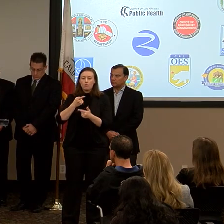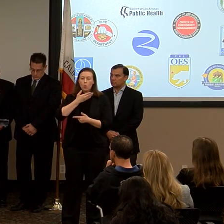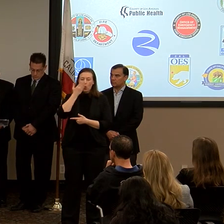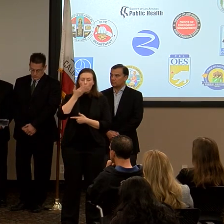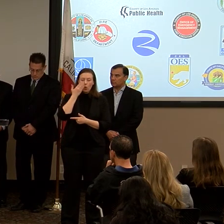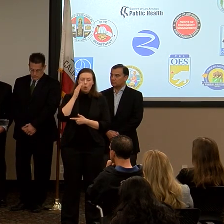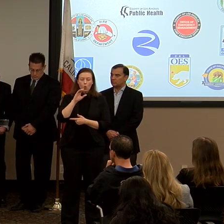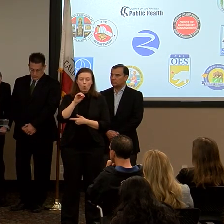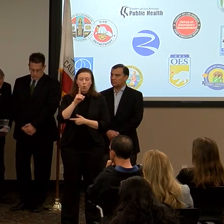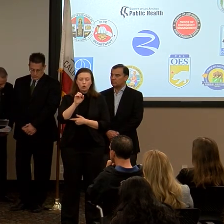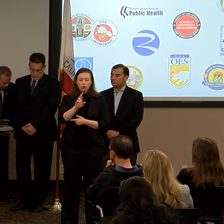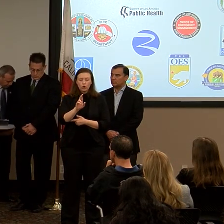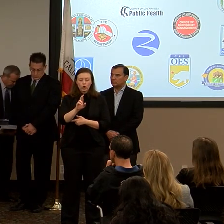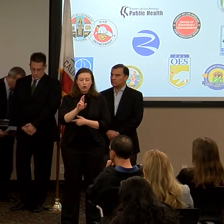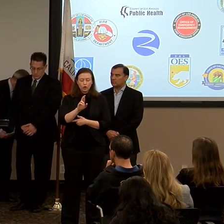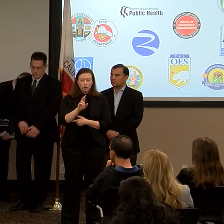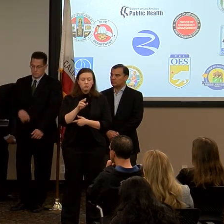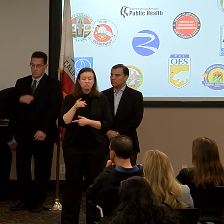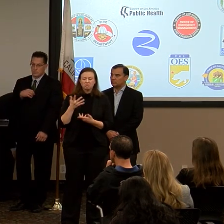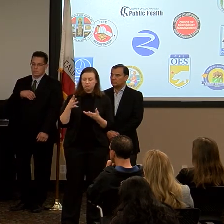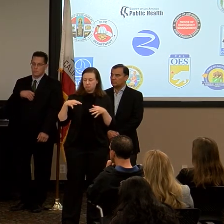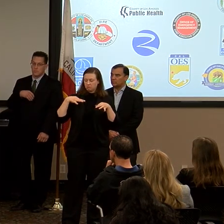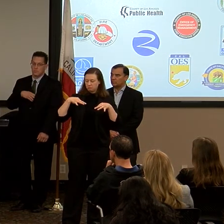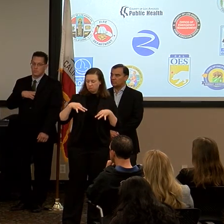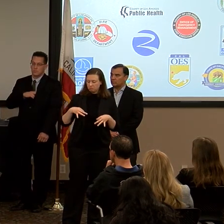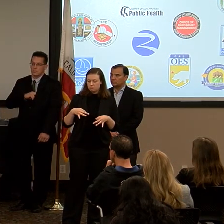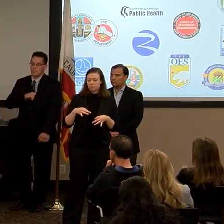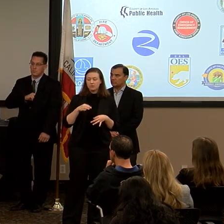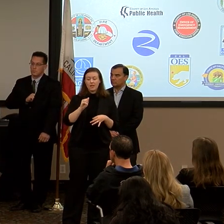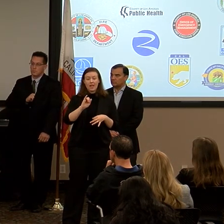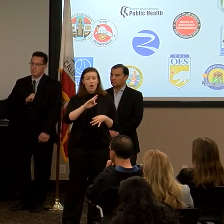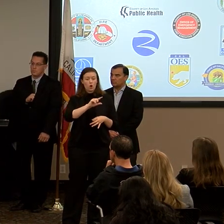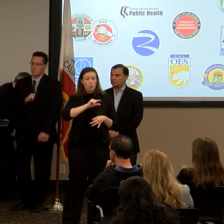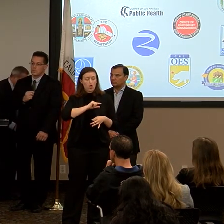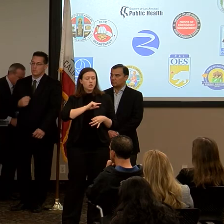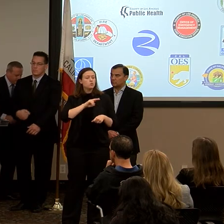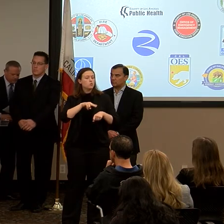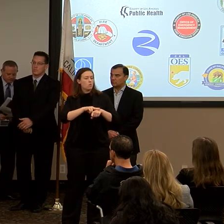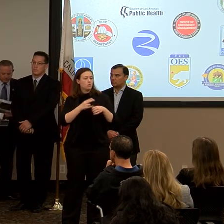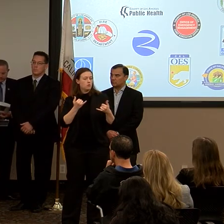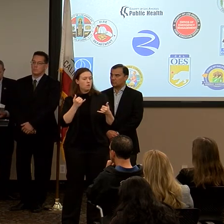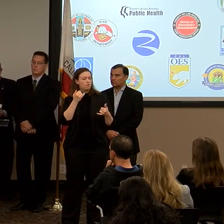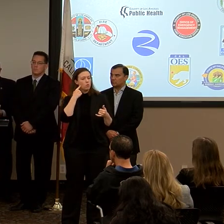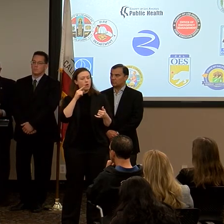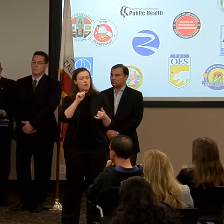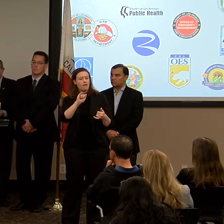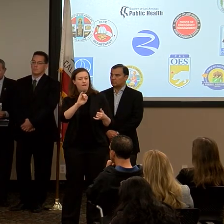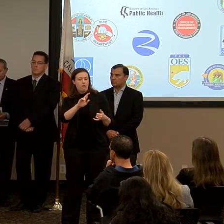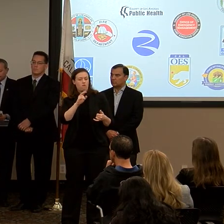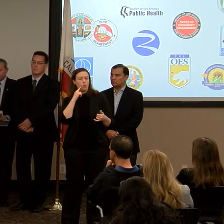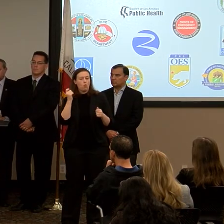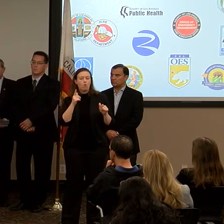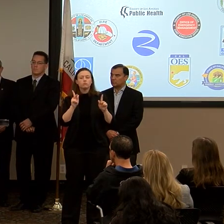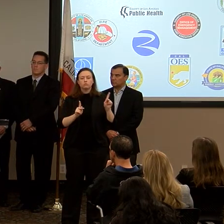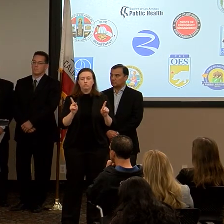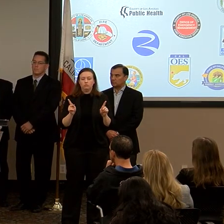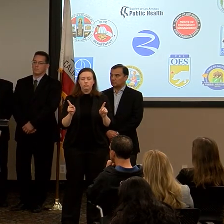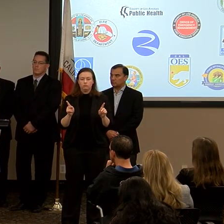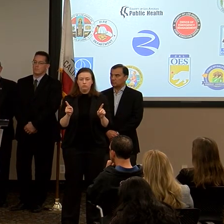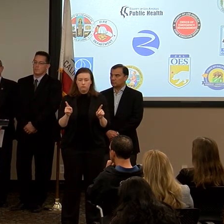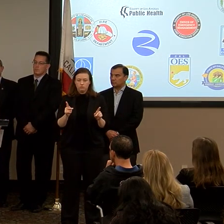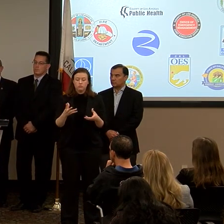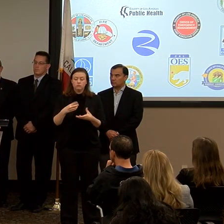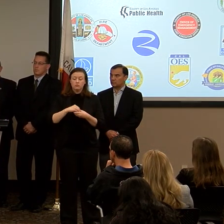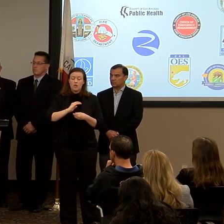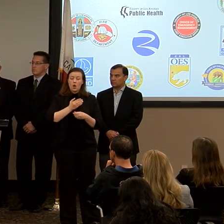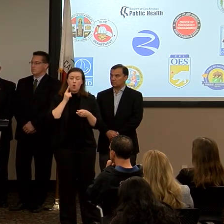Crows explain, the air quality in the Porter Ranch area is at normal levels for all constituents. According to our agreement with